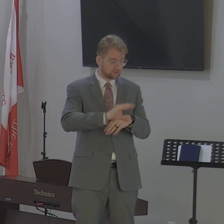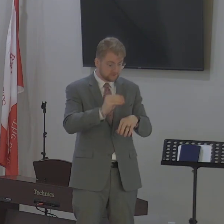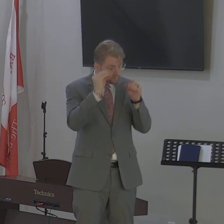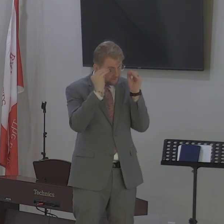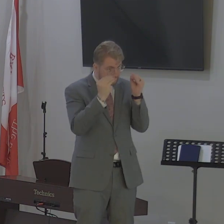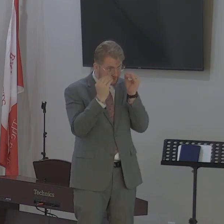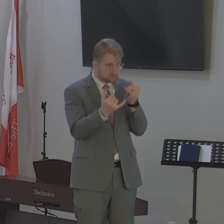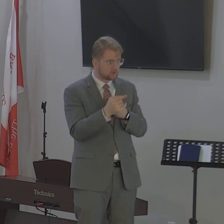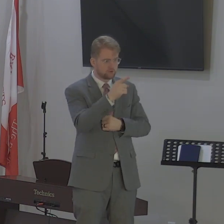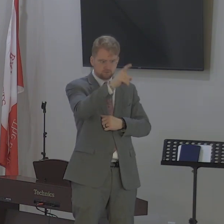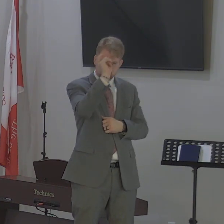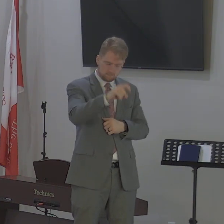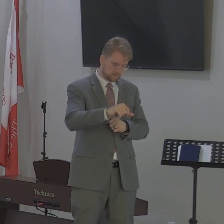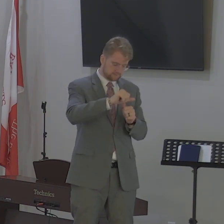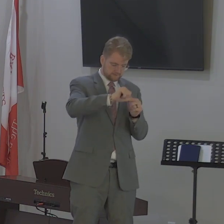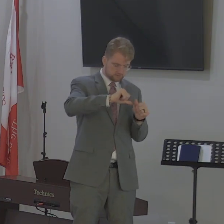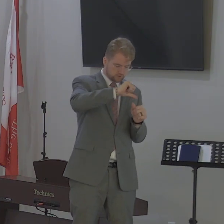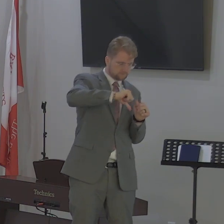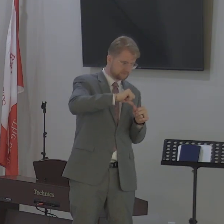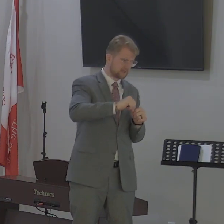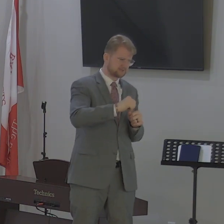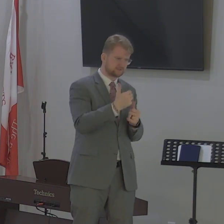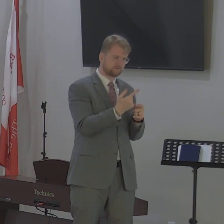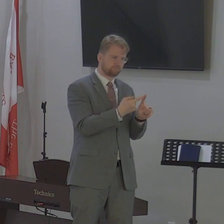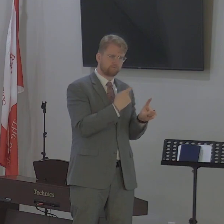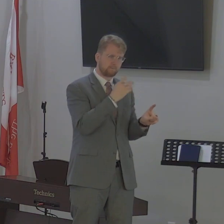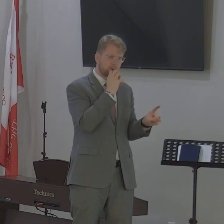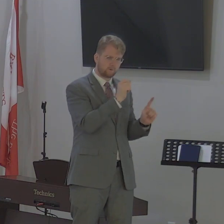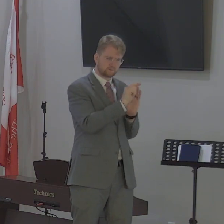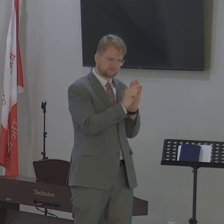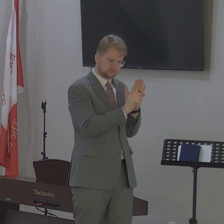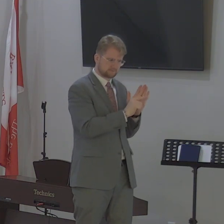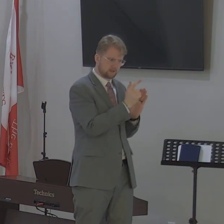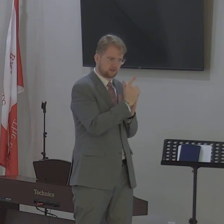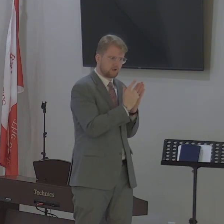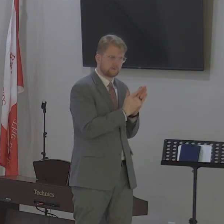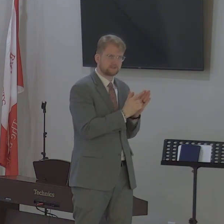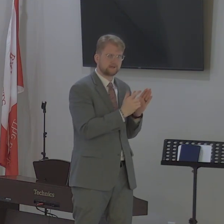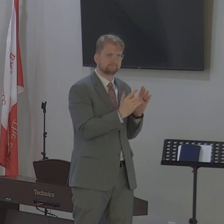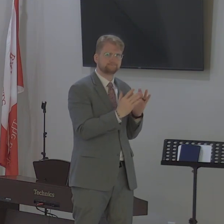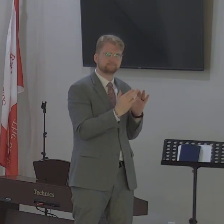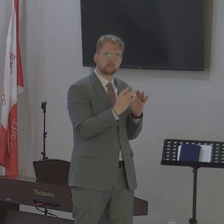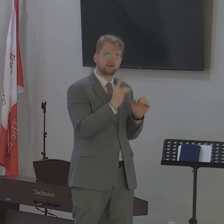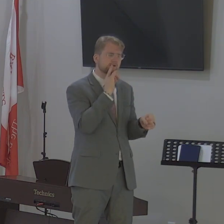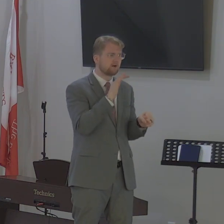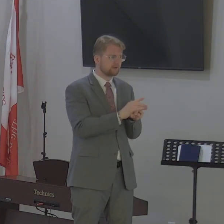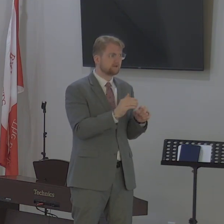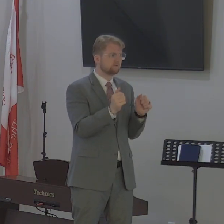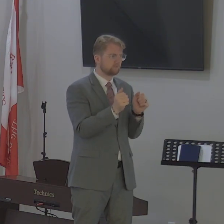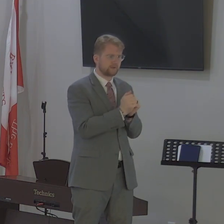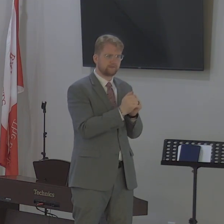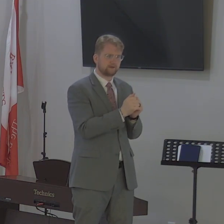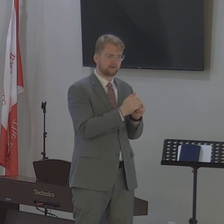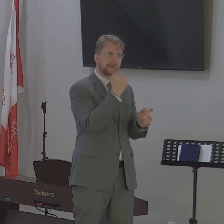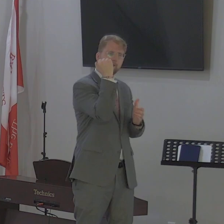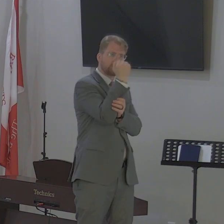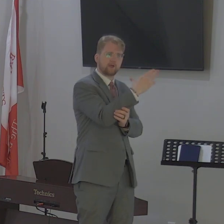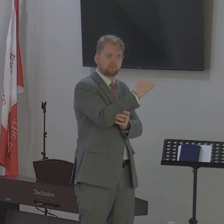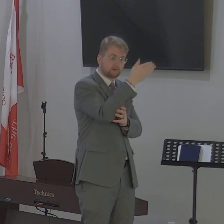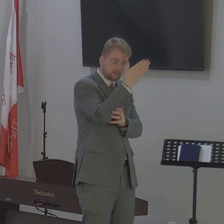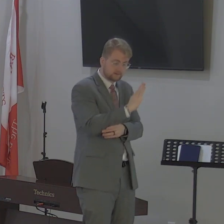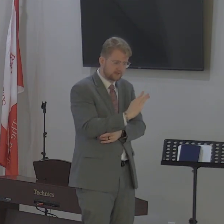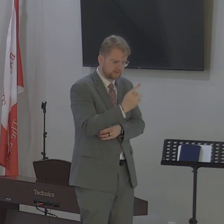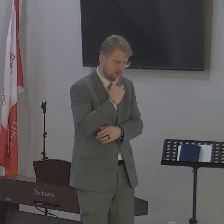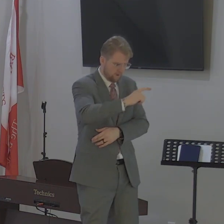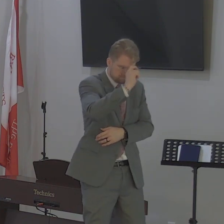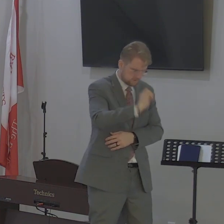now that you must be circumcised, which was from the Old Testament law. It was a covenant with Abraham and God. It was a Jewish tradition. And they thought, well, you have to line